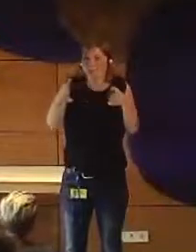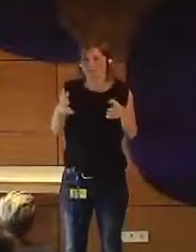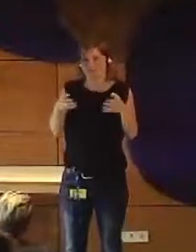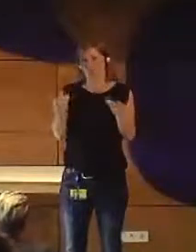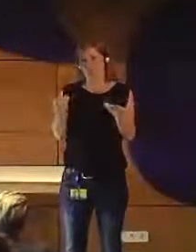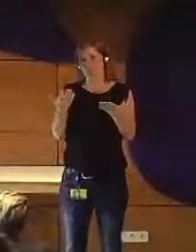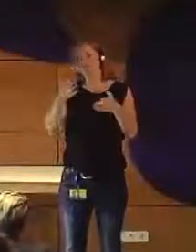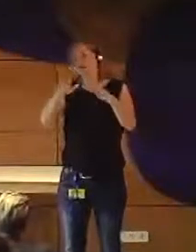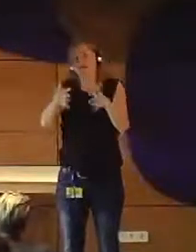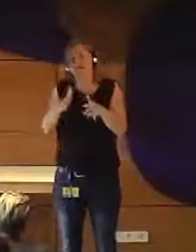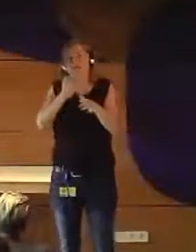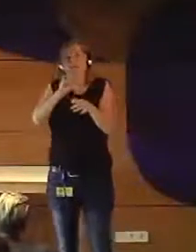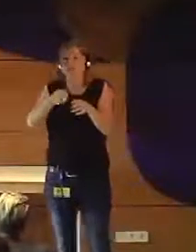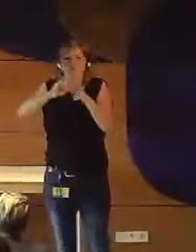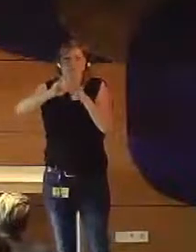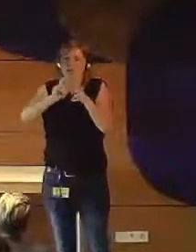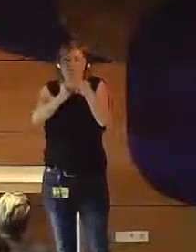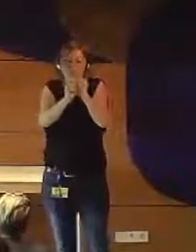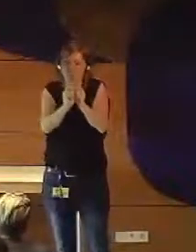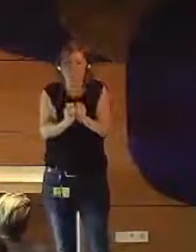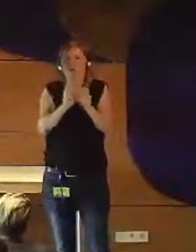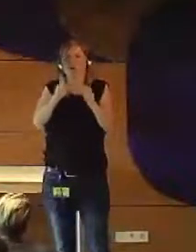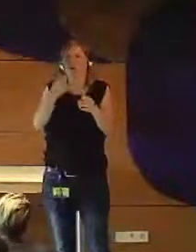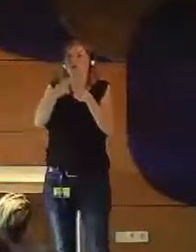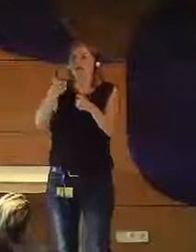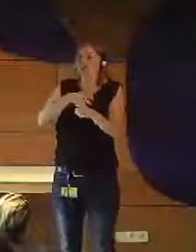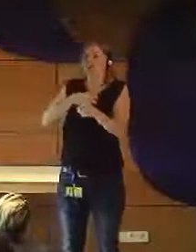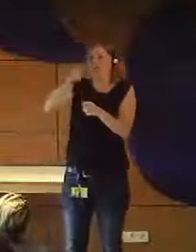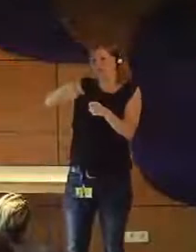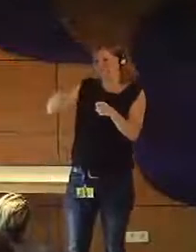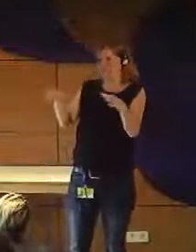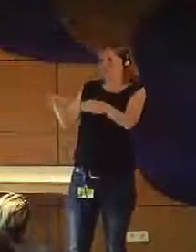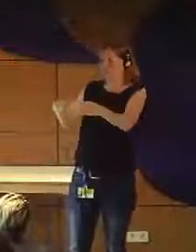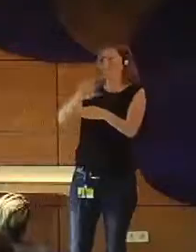other groups of patients with hypogonadism. Okay?